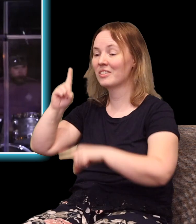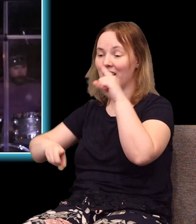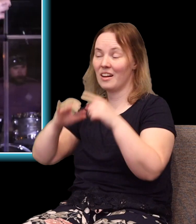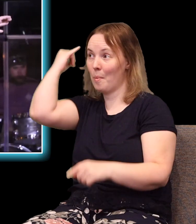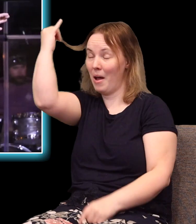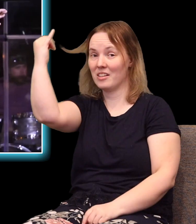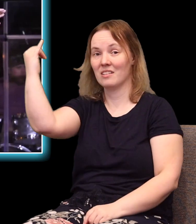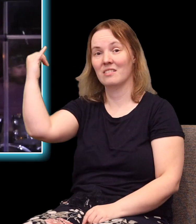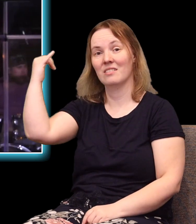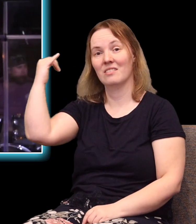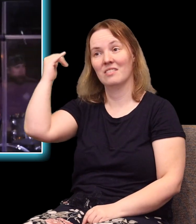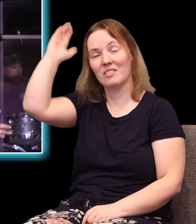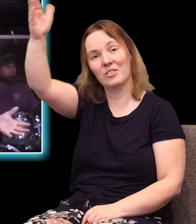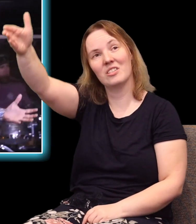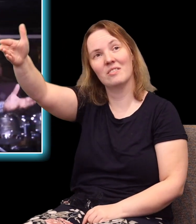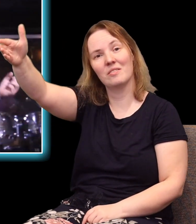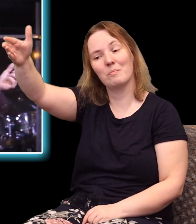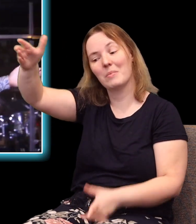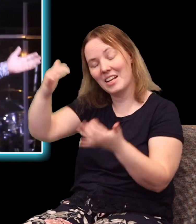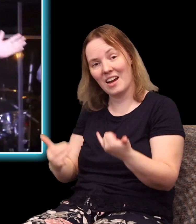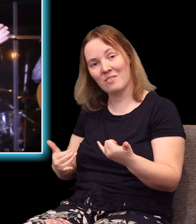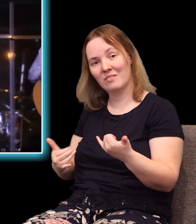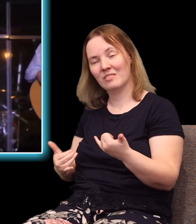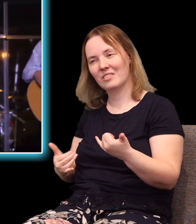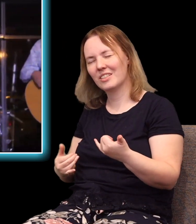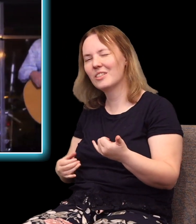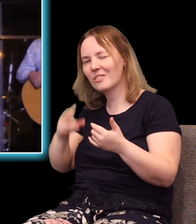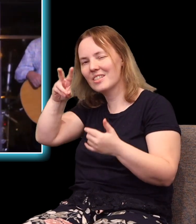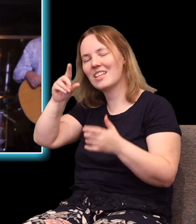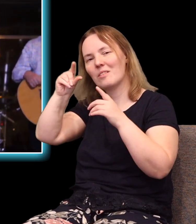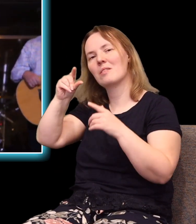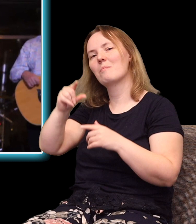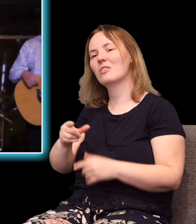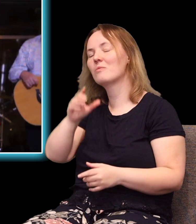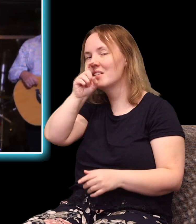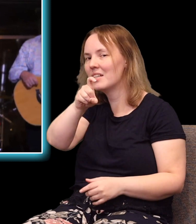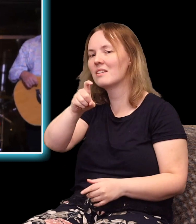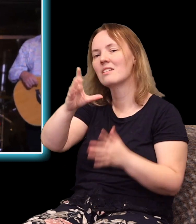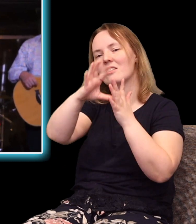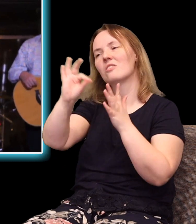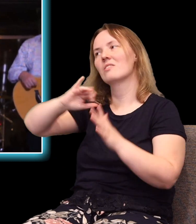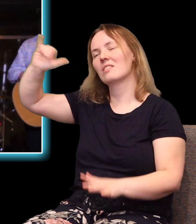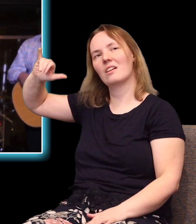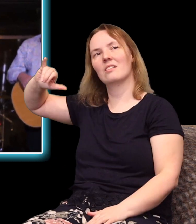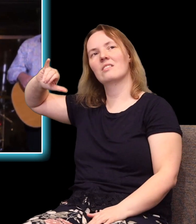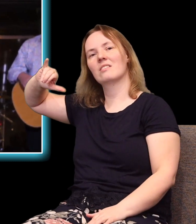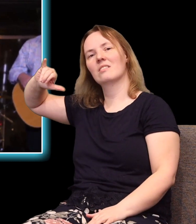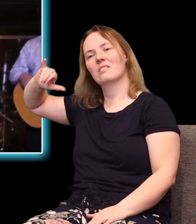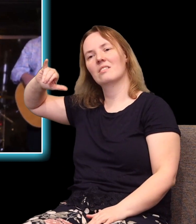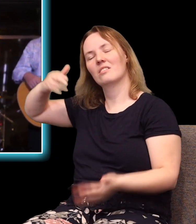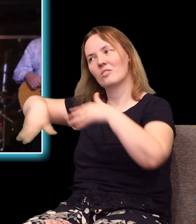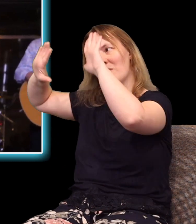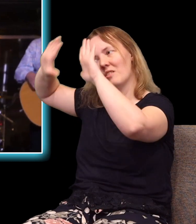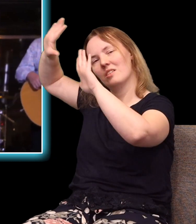You can't imagine what's coming ahead, but even now you're going to get glimpses of that. But you have to choose likeness. You have to choose to